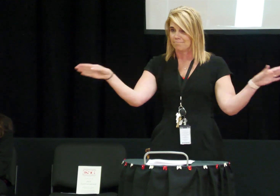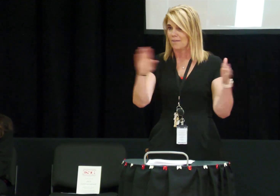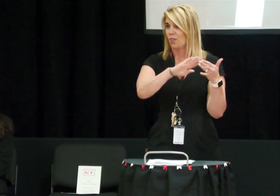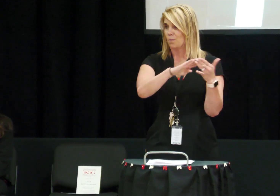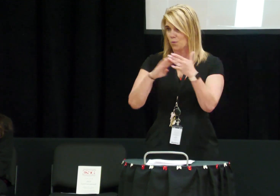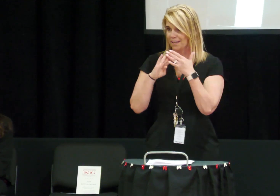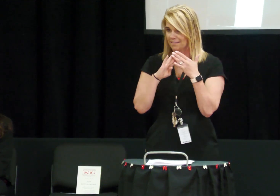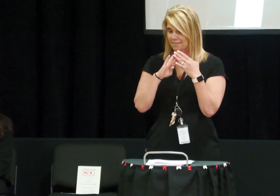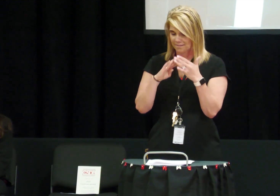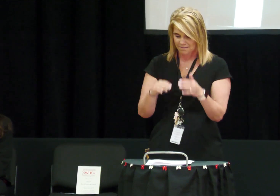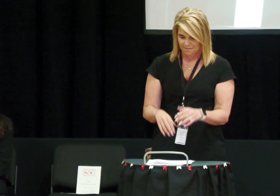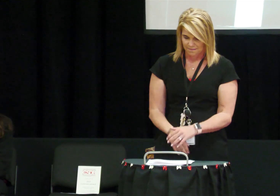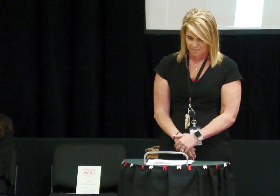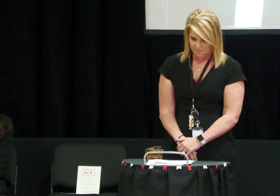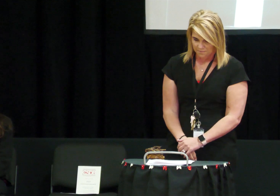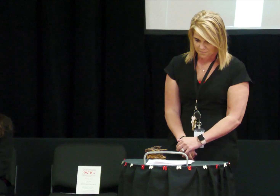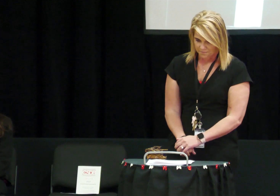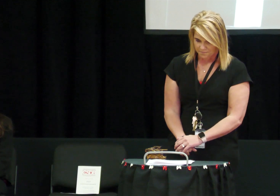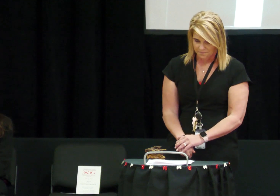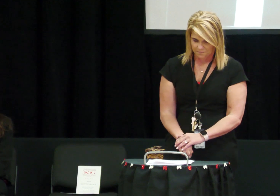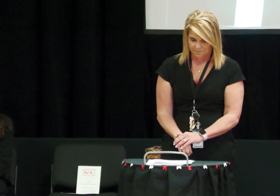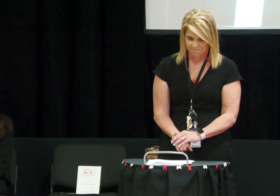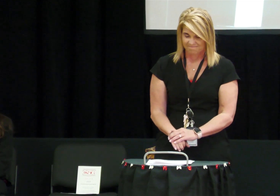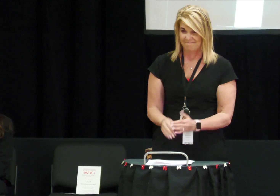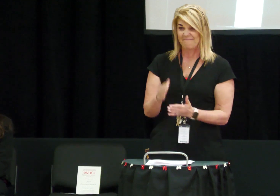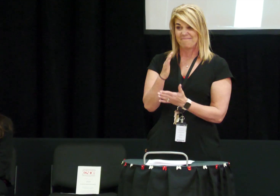peers and the broader community.